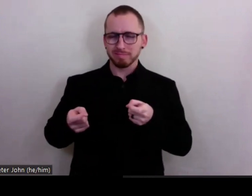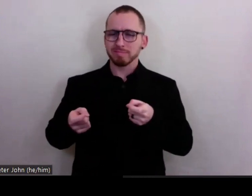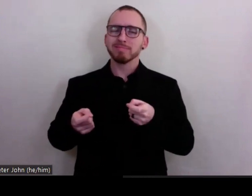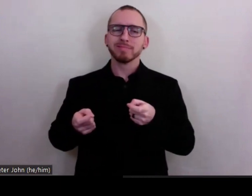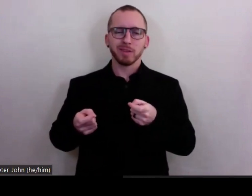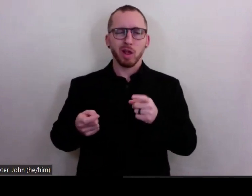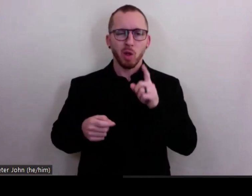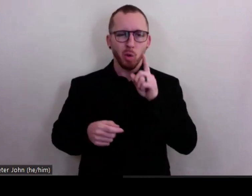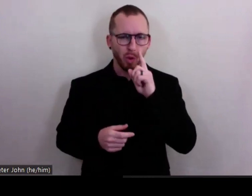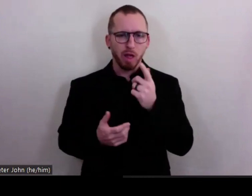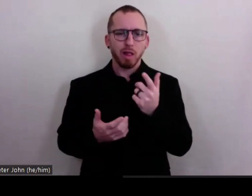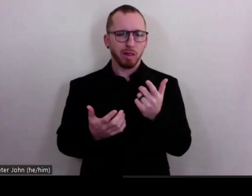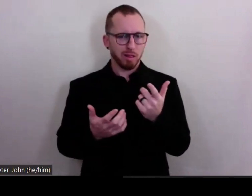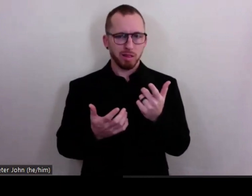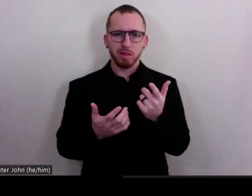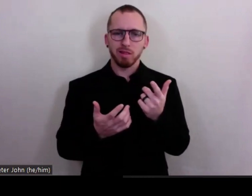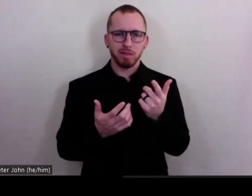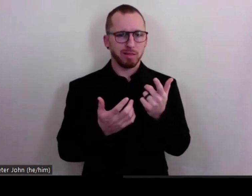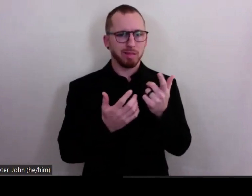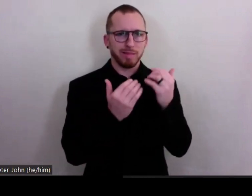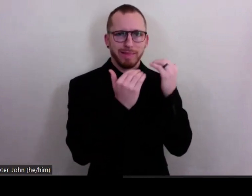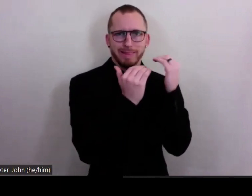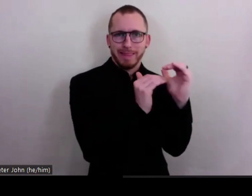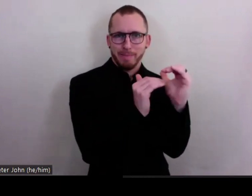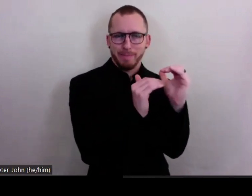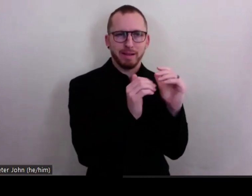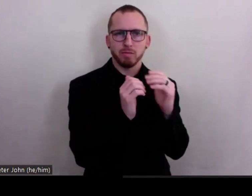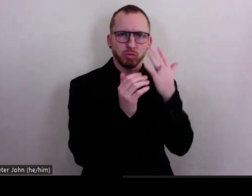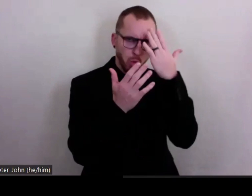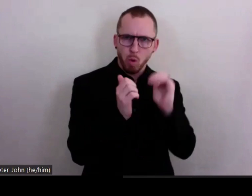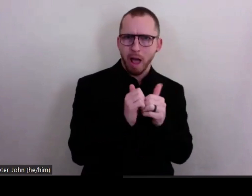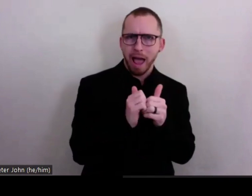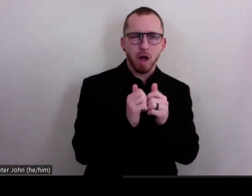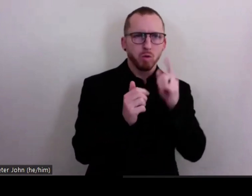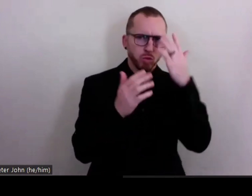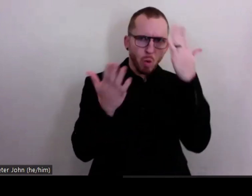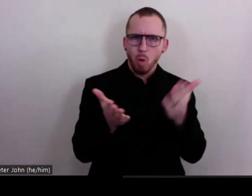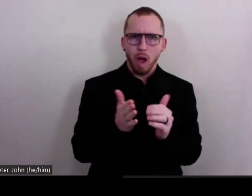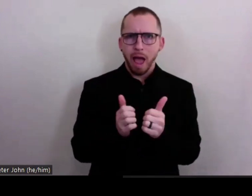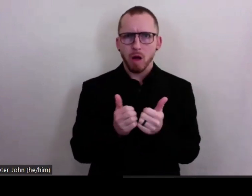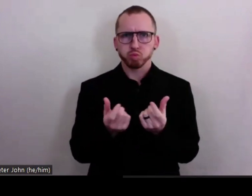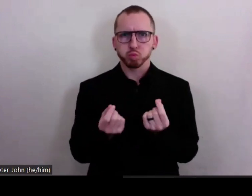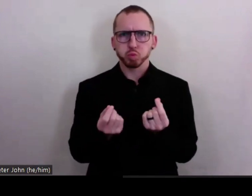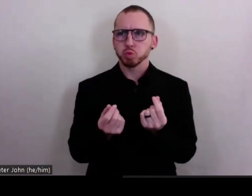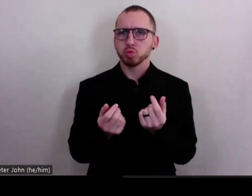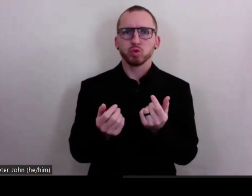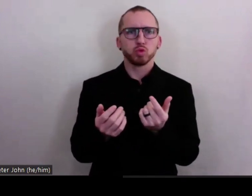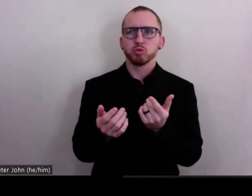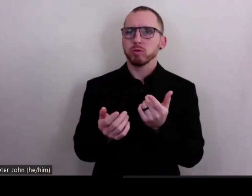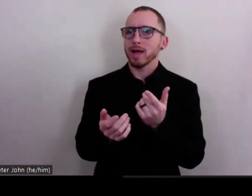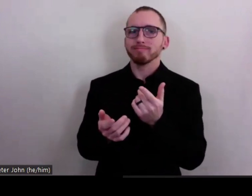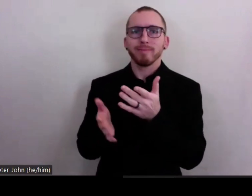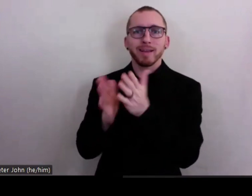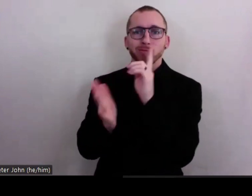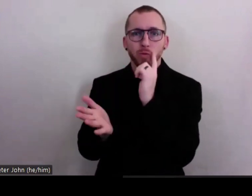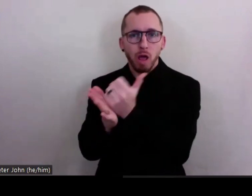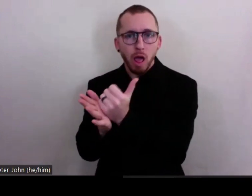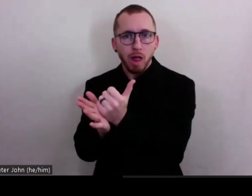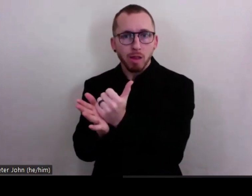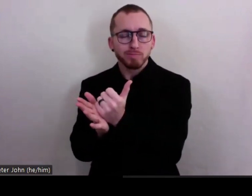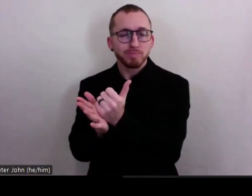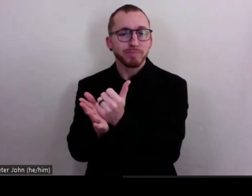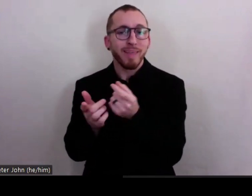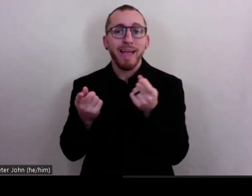Because one of the things that happens when we're looking at secure attachments or secure behaviors is that in times of stress, you're going